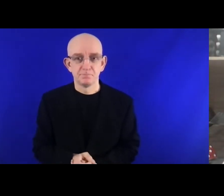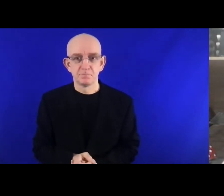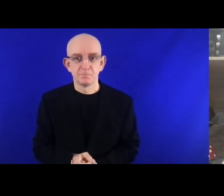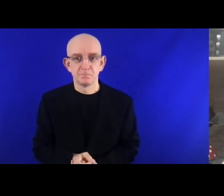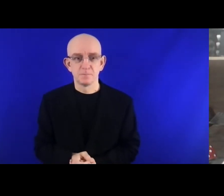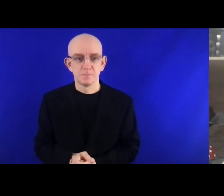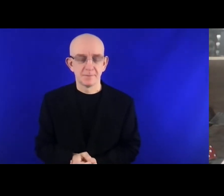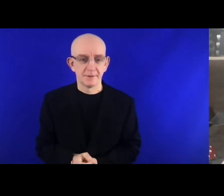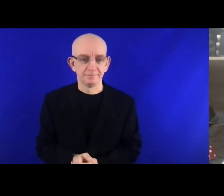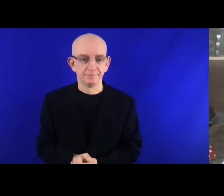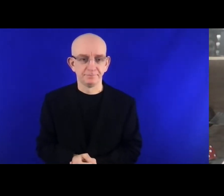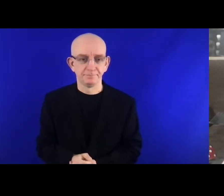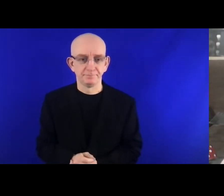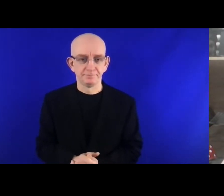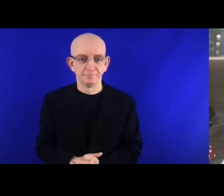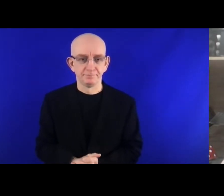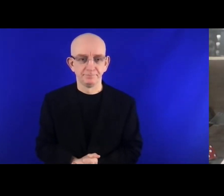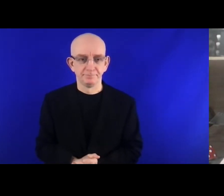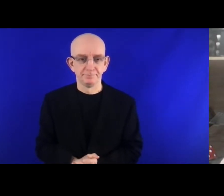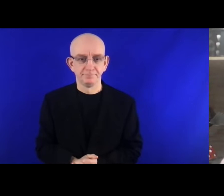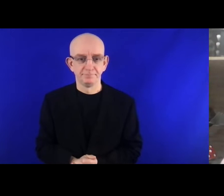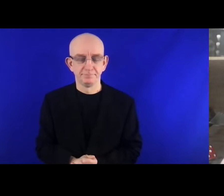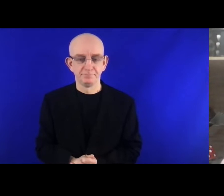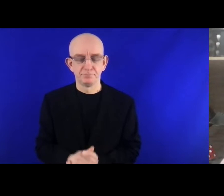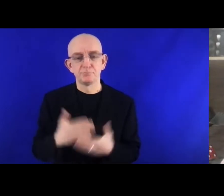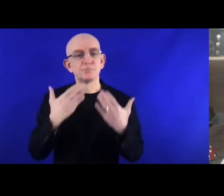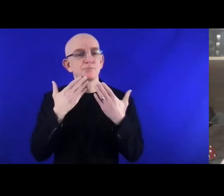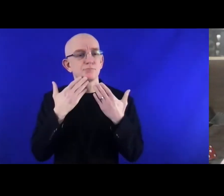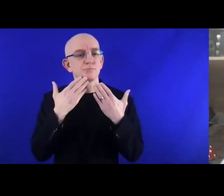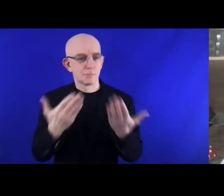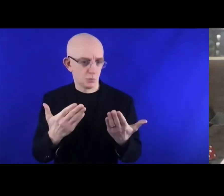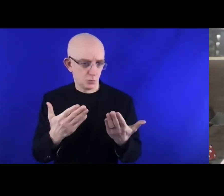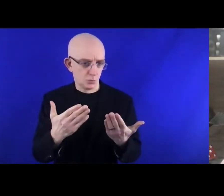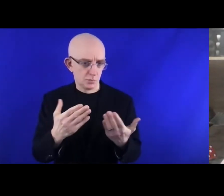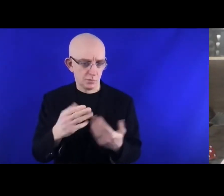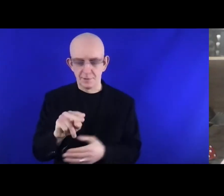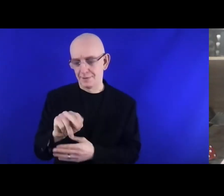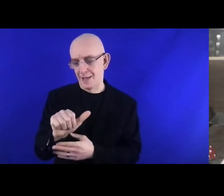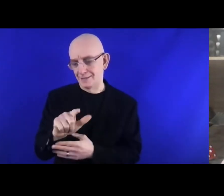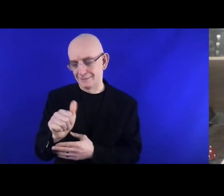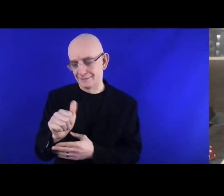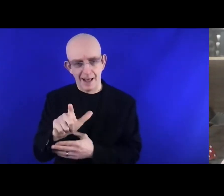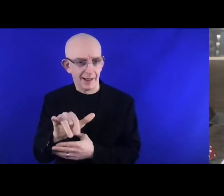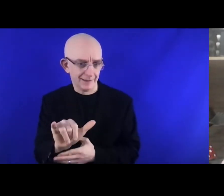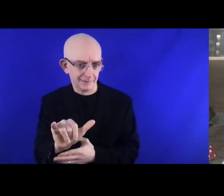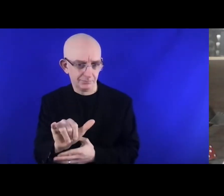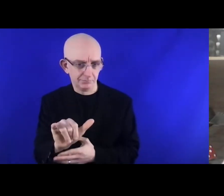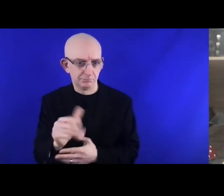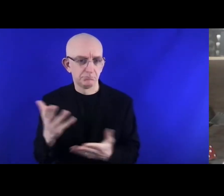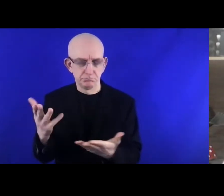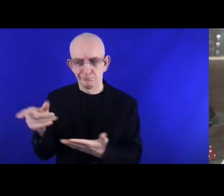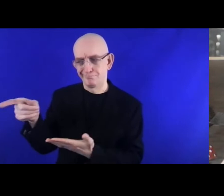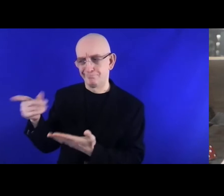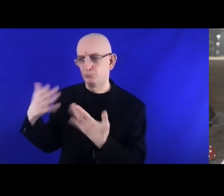experience with finding a job. Also, besides working, it also